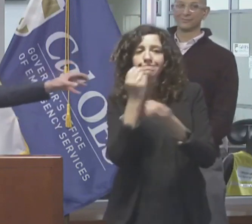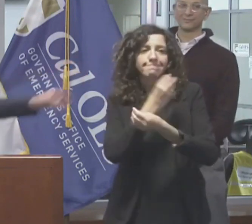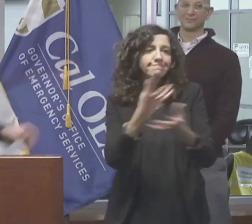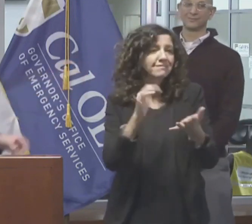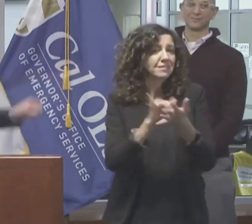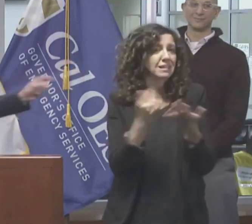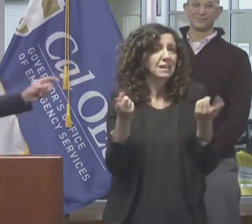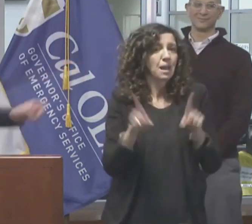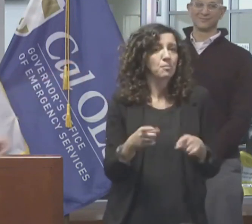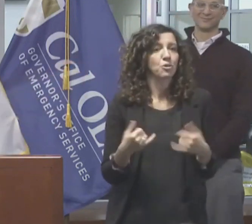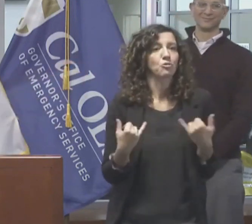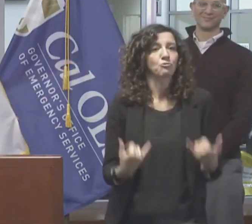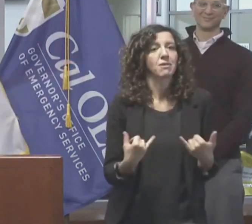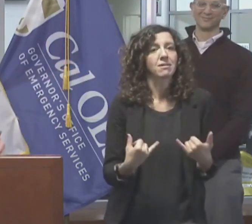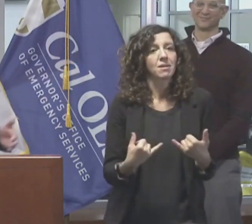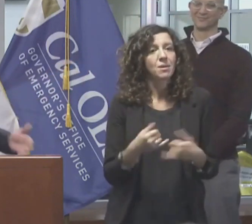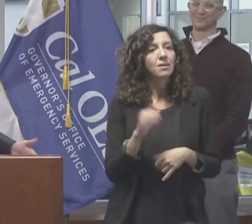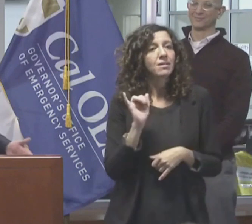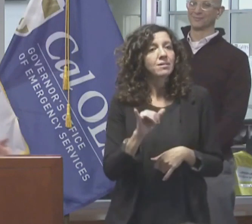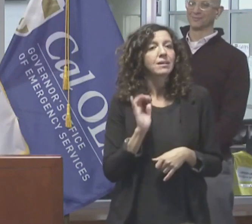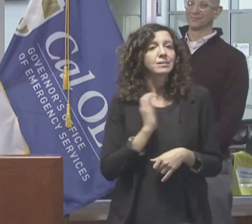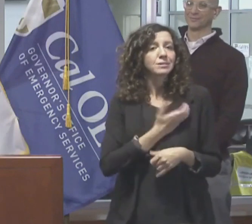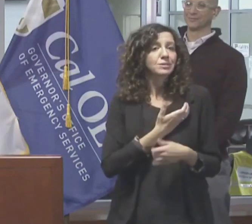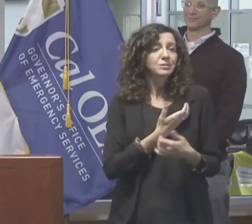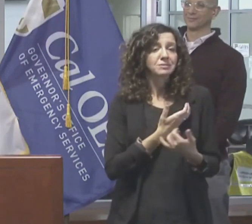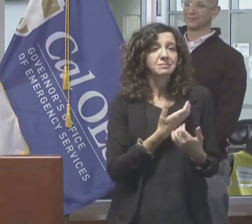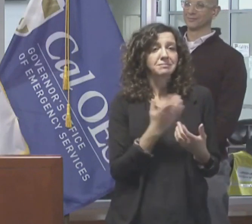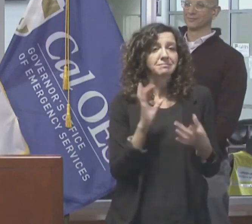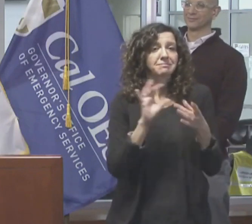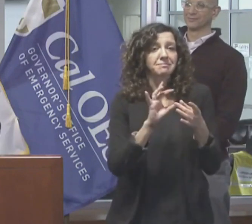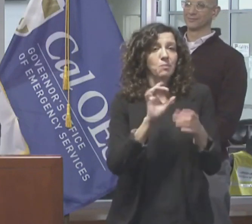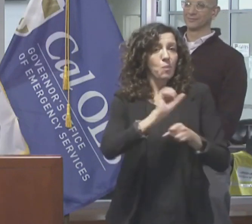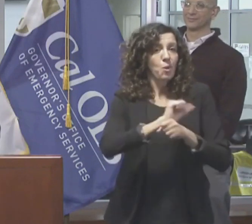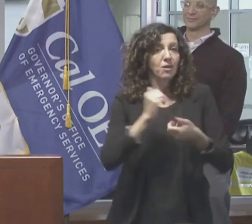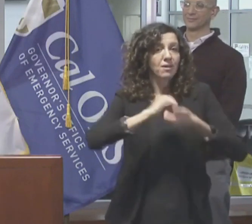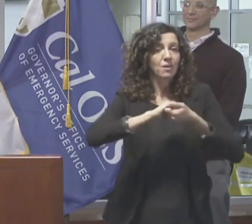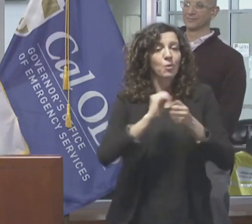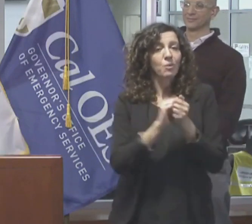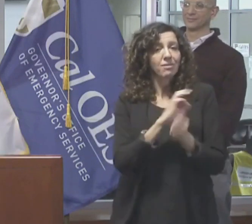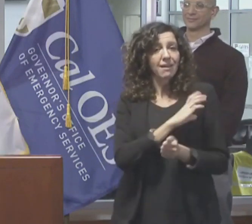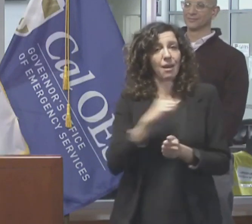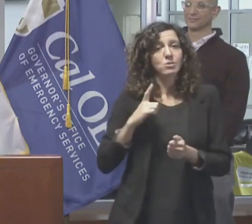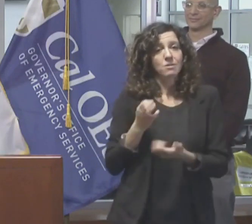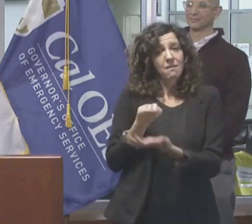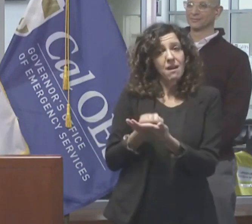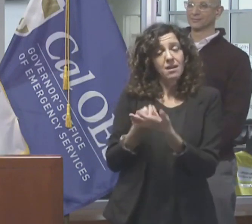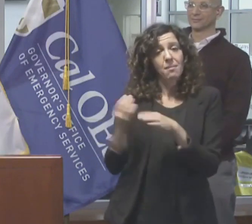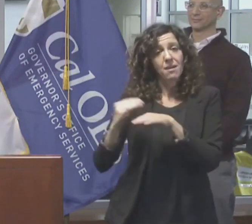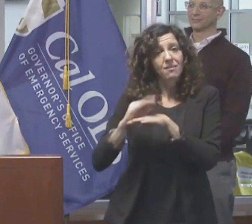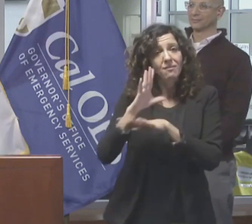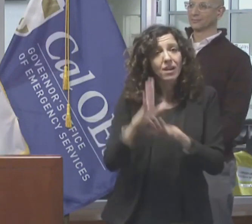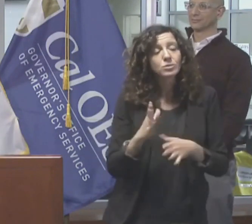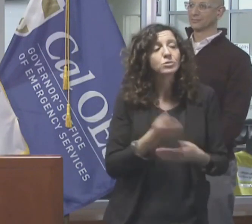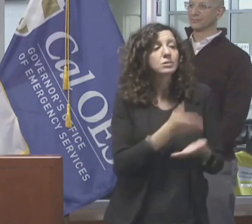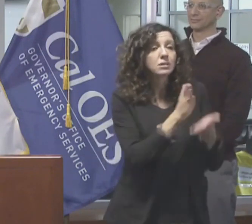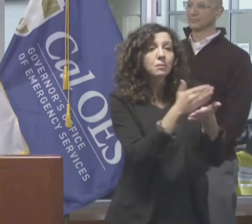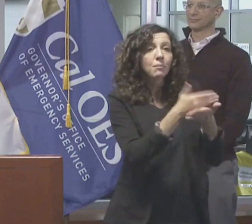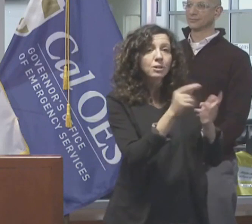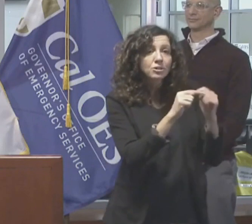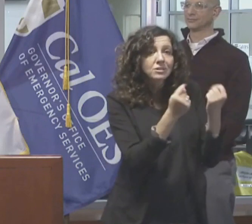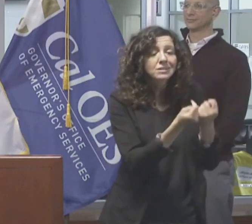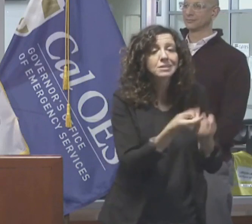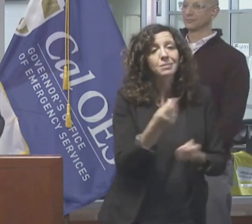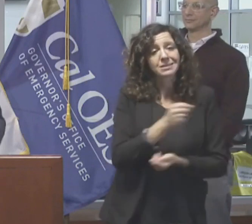Keeley is doing in real time with our Council of Economic Advisors and working with the budget team and working with staffs with our